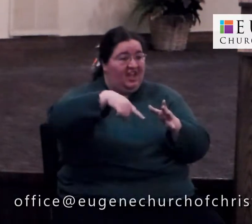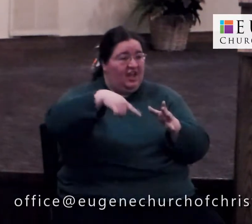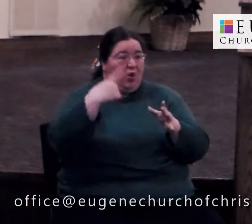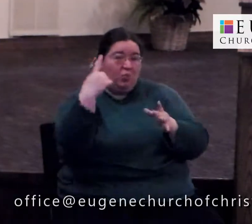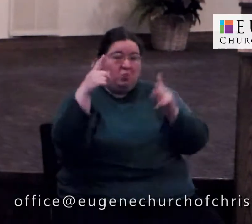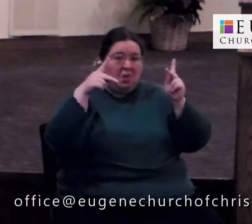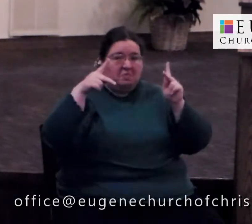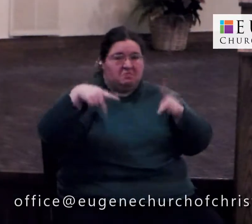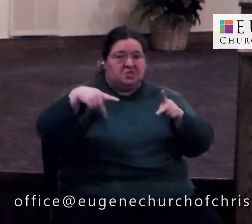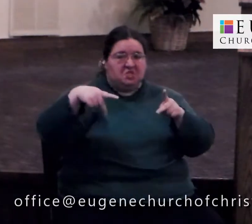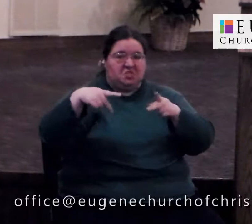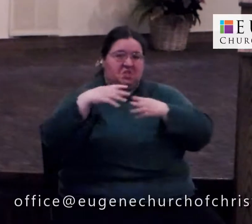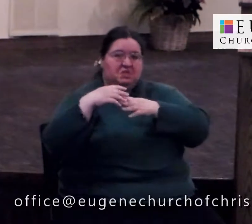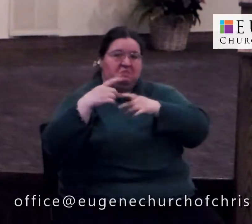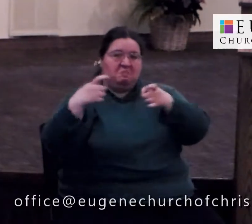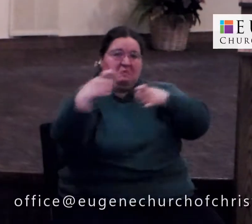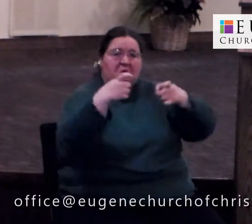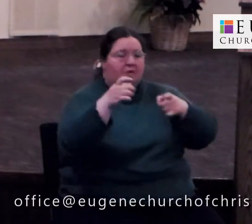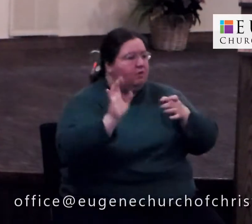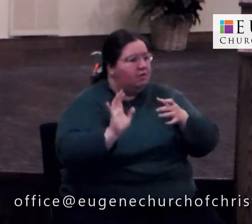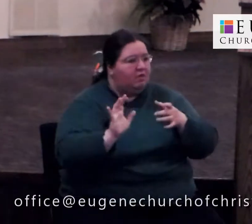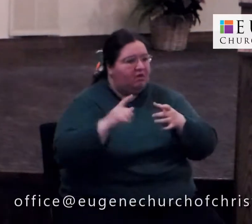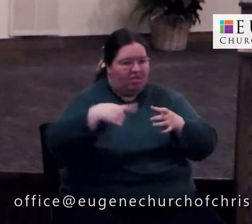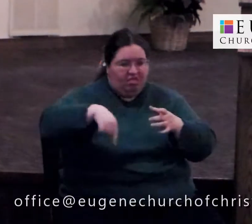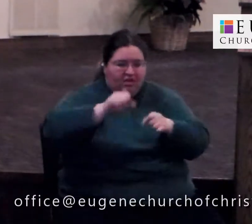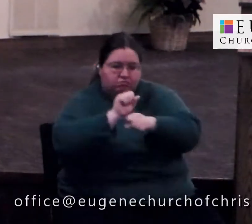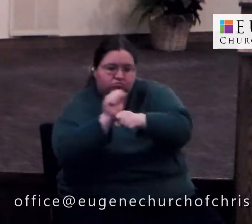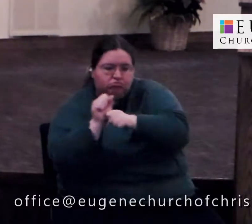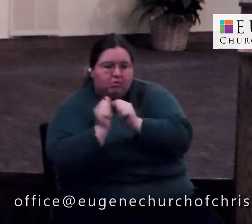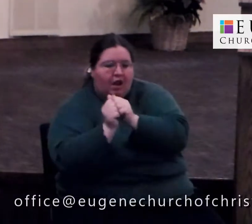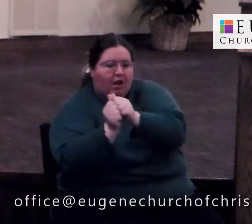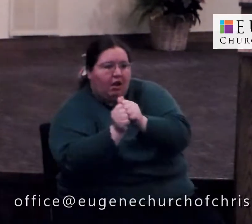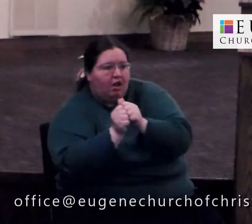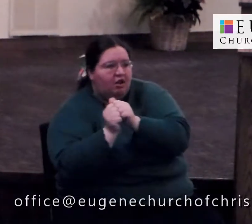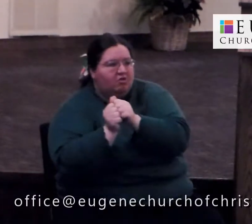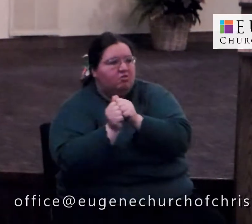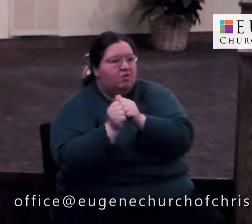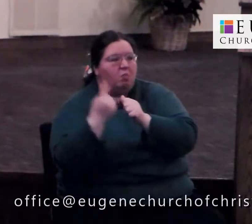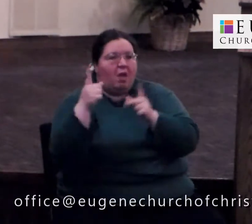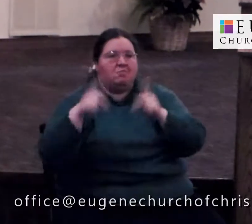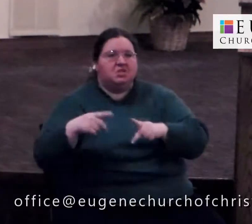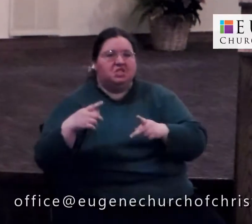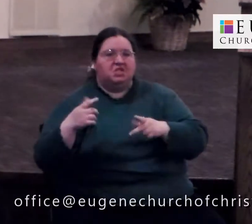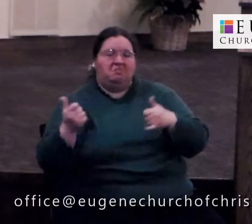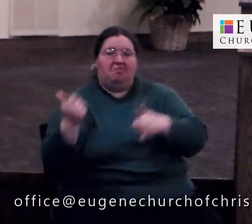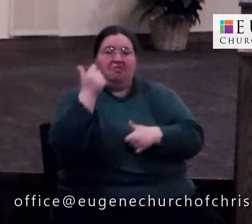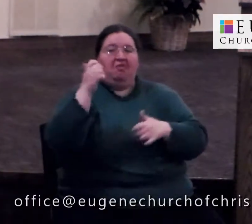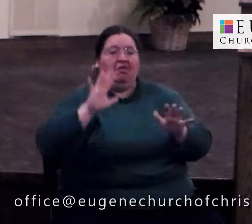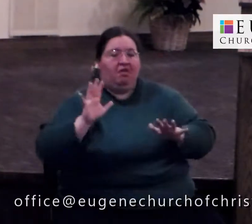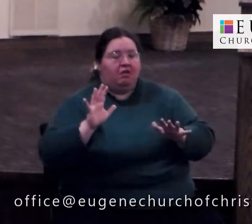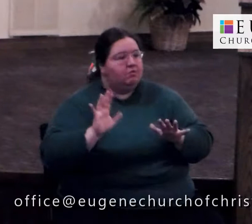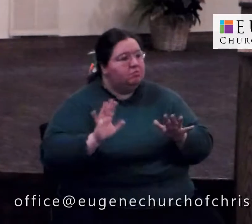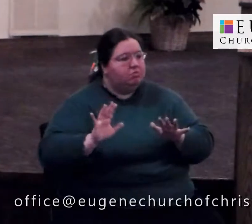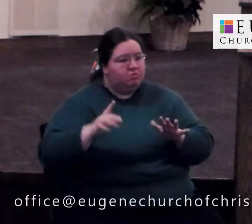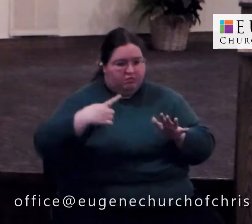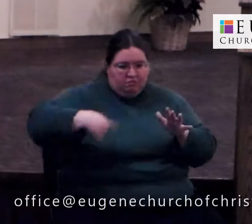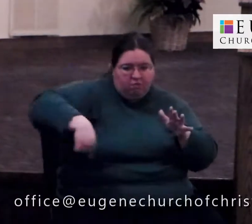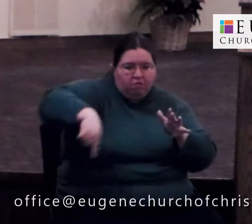of our discussions. And almost all the time, we are all in consensus about everything that we do. And sometimes it's Carl's idea, and sometimes